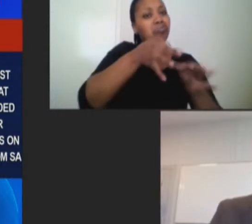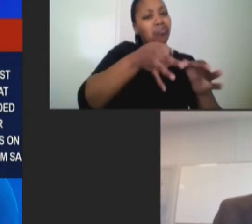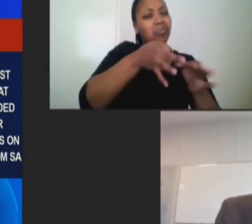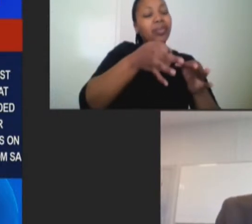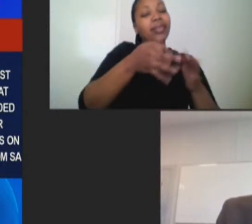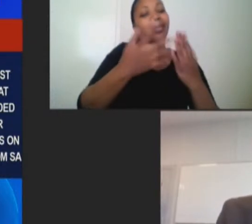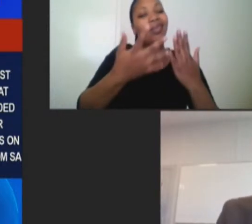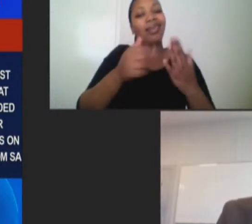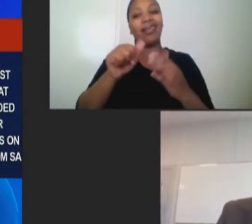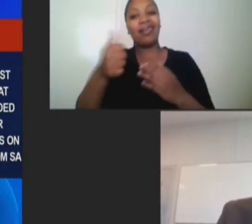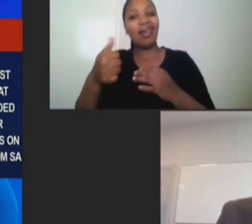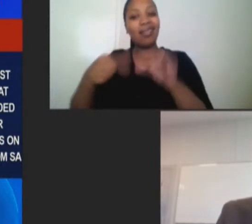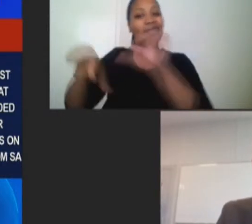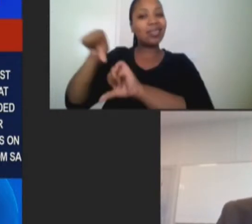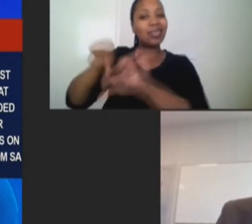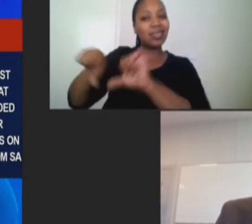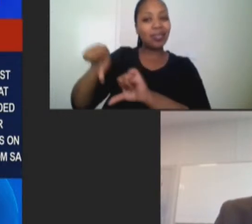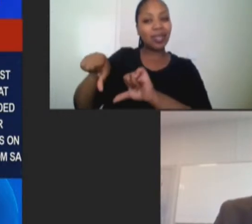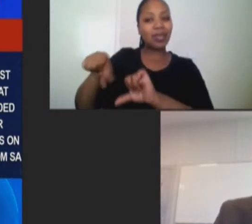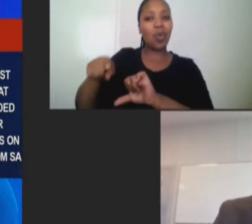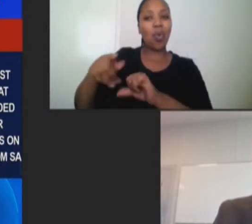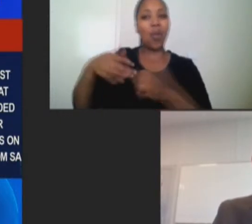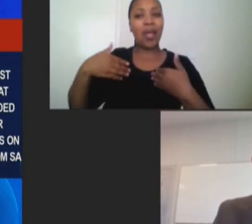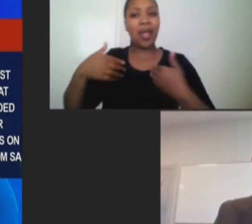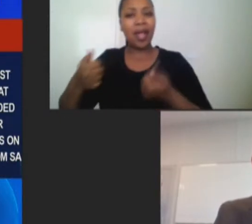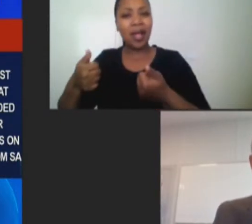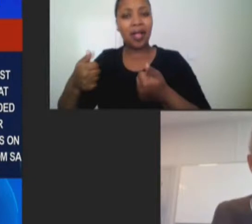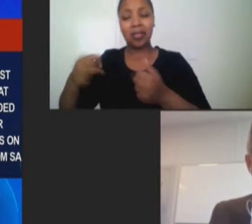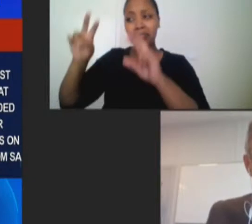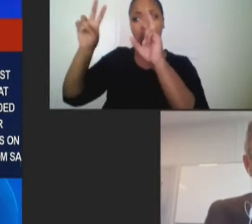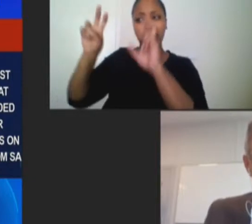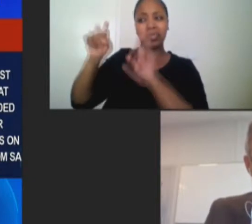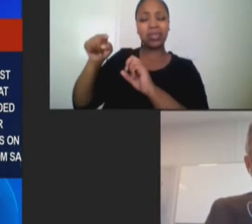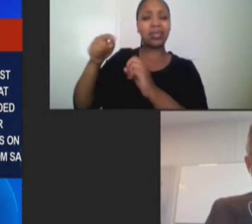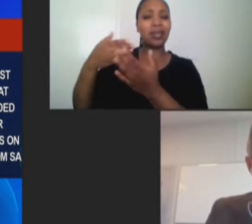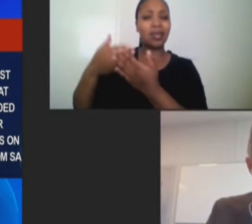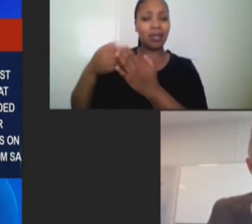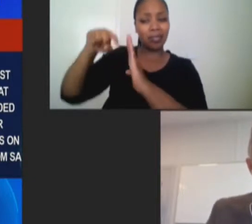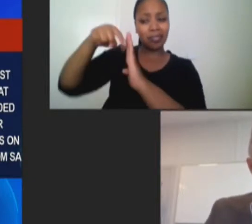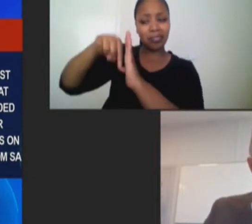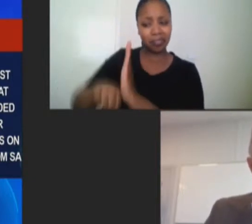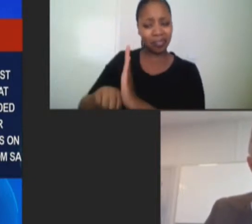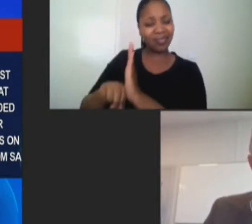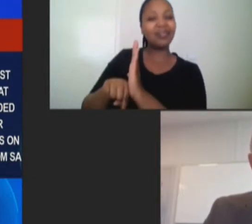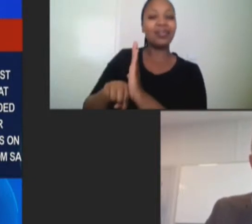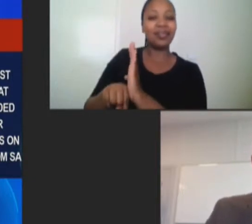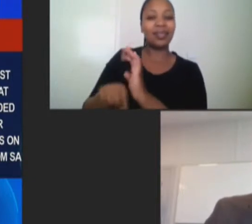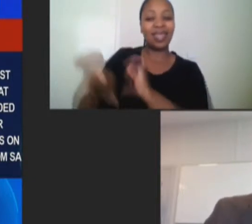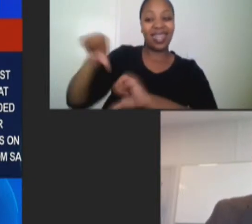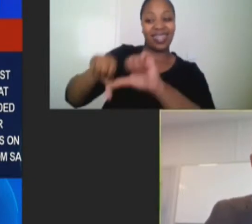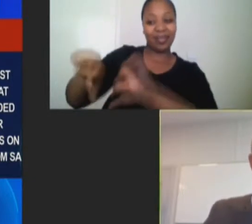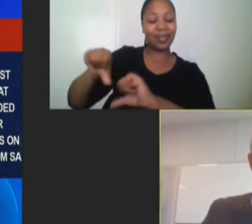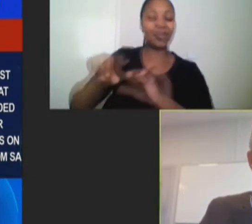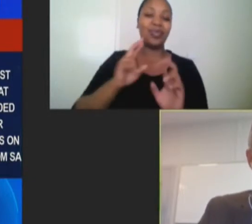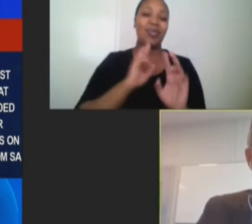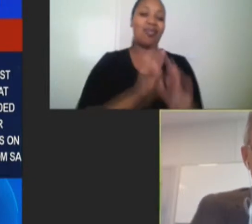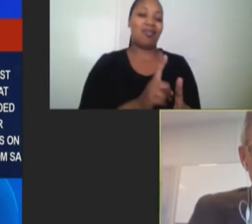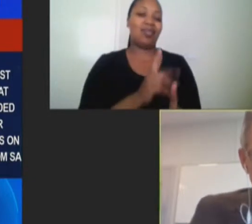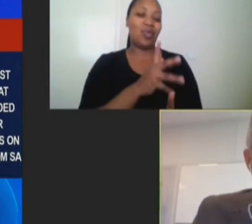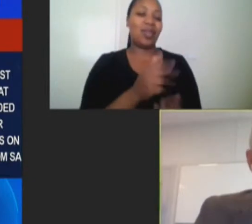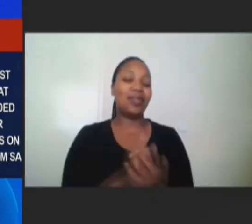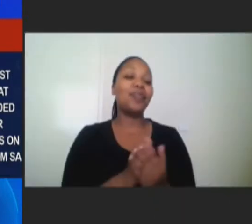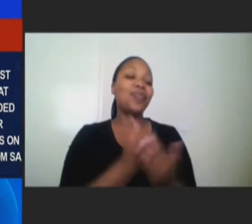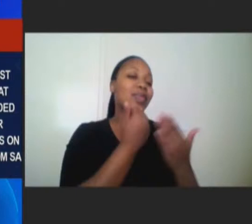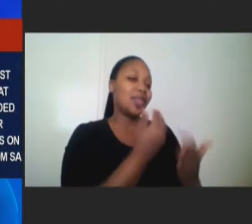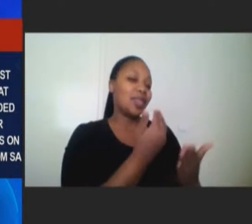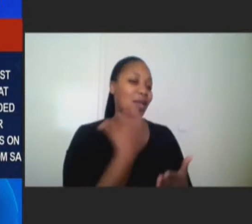health epidemiology matters? Thank you, Minister. Okay, over to you. Thank you, Minister, and good morning